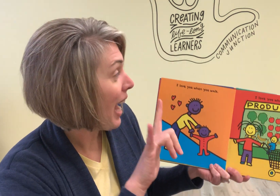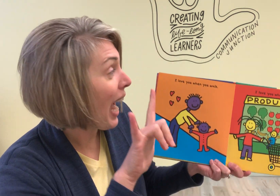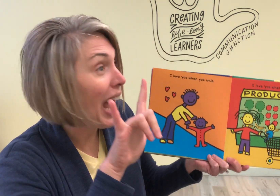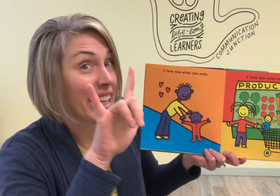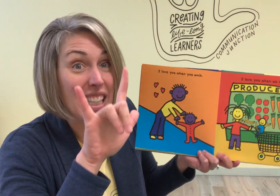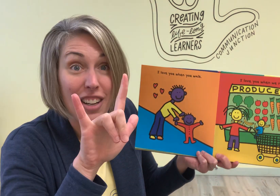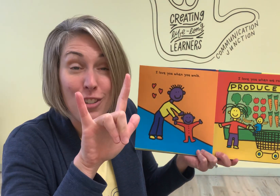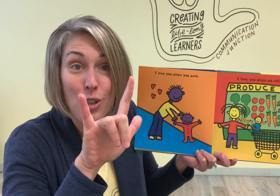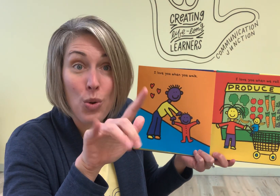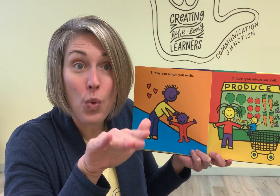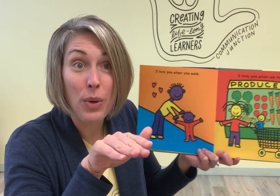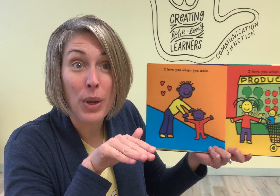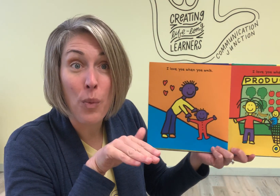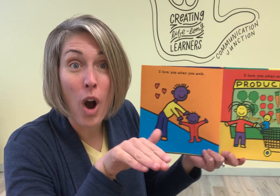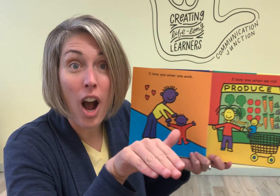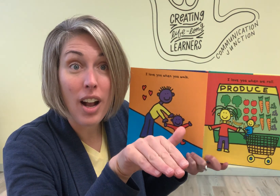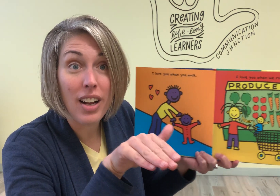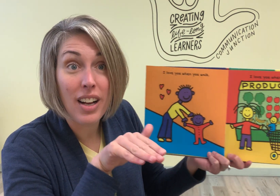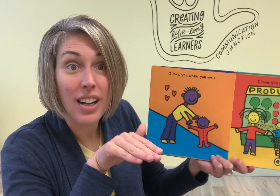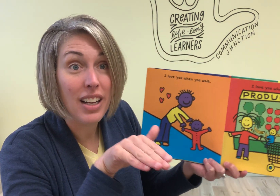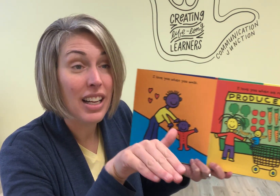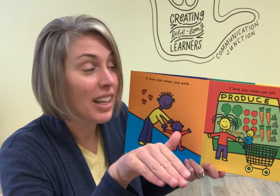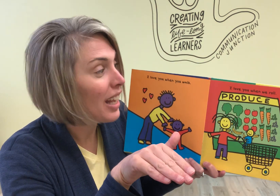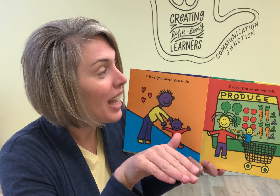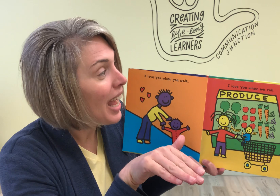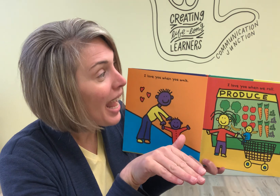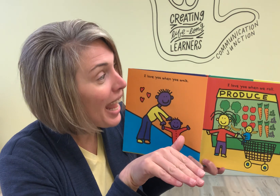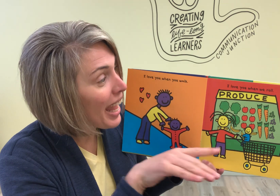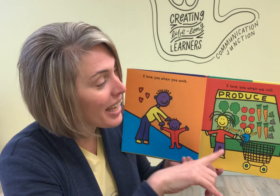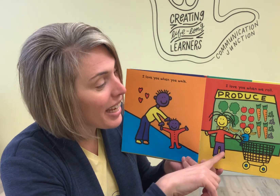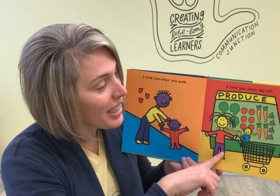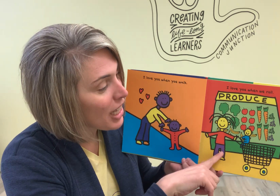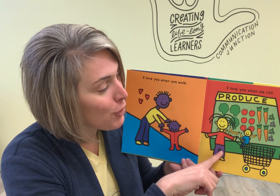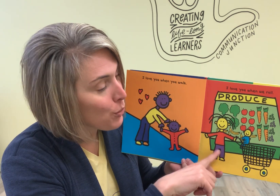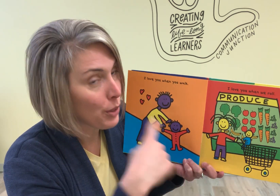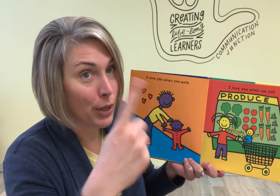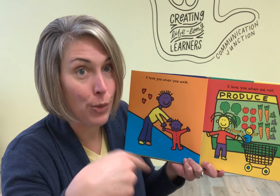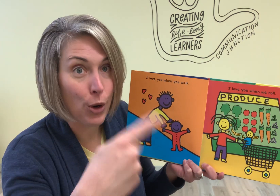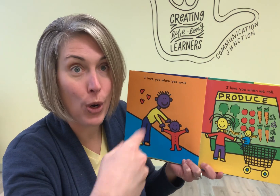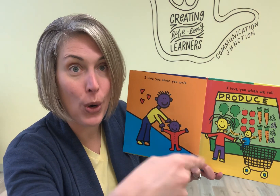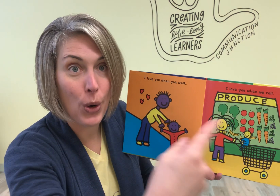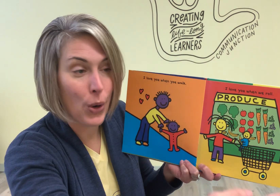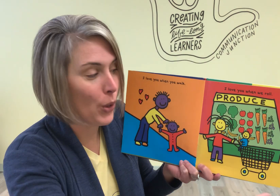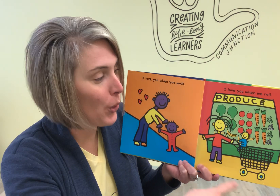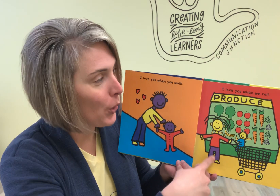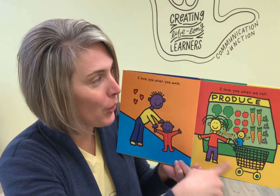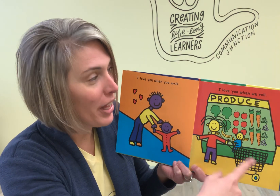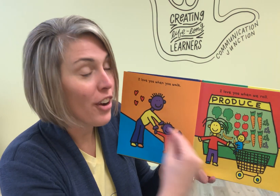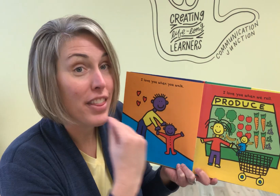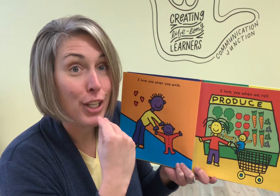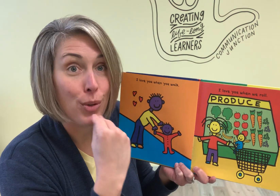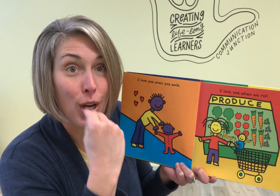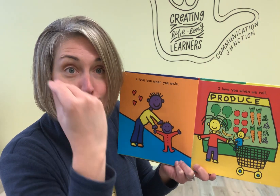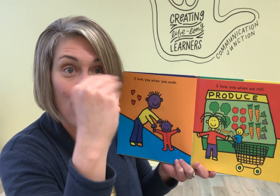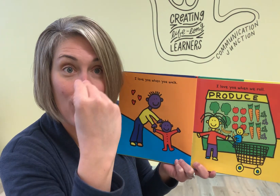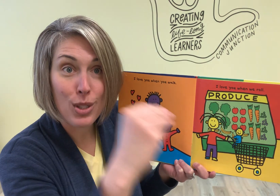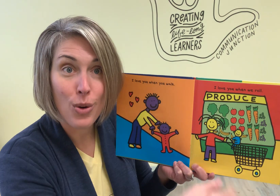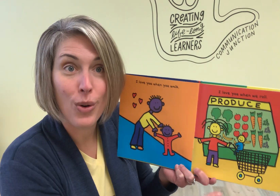I love you when we walk. And I love you when we roll there at the grocery